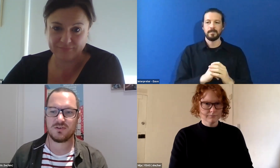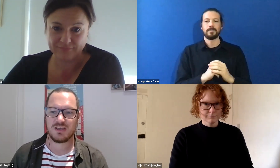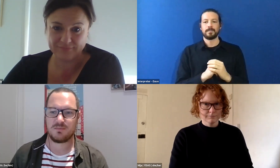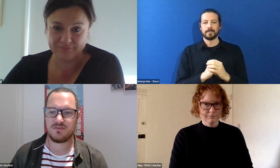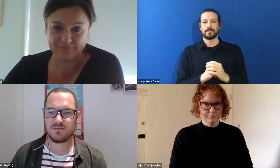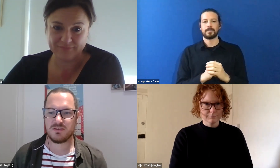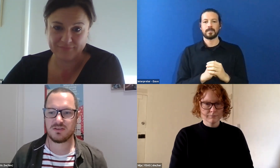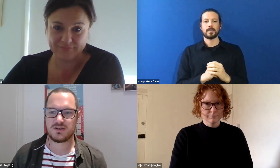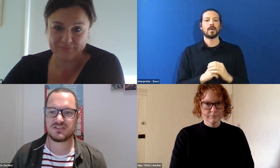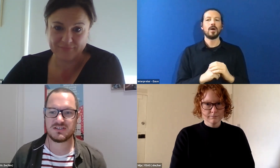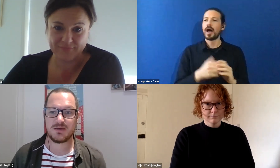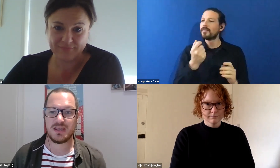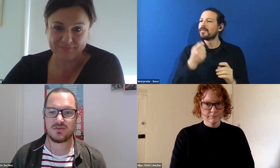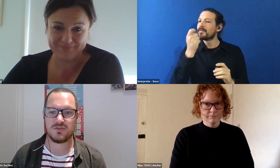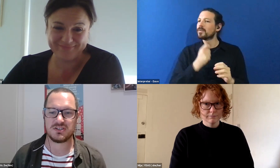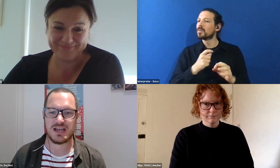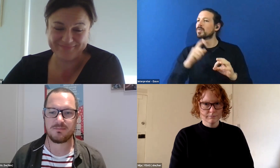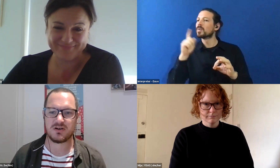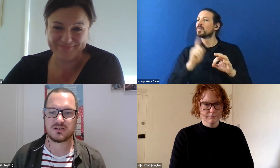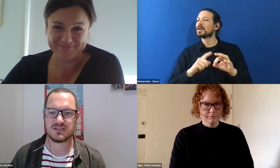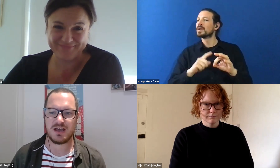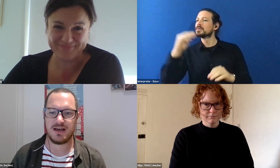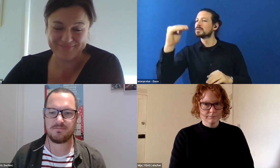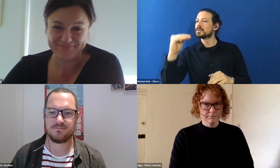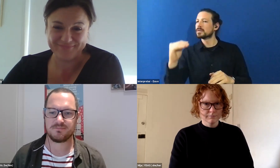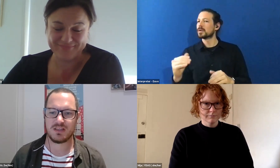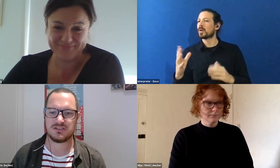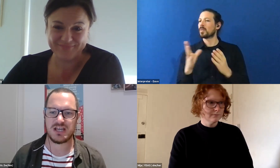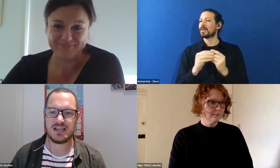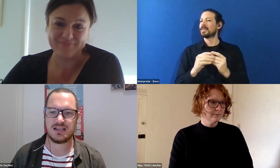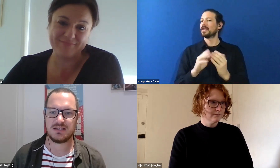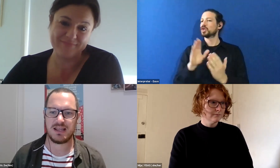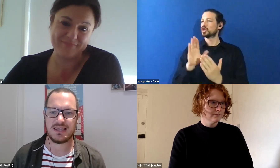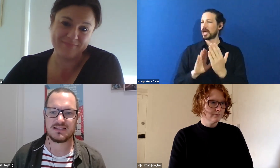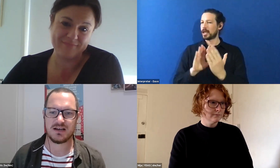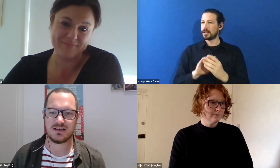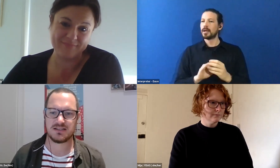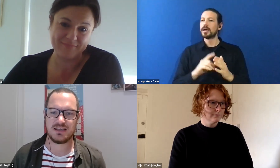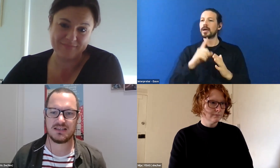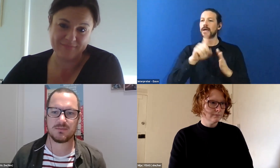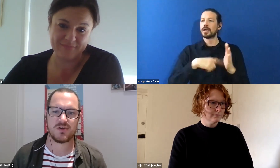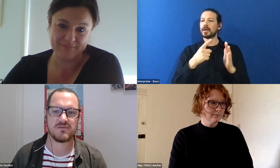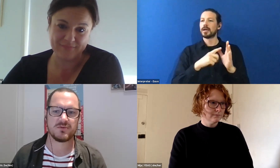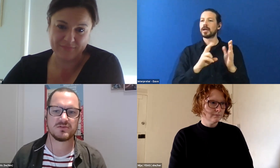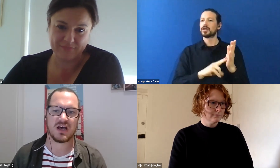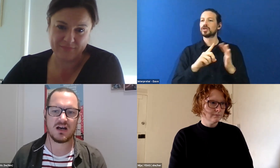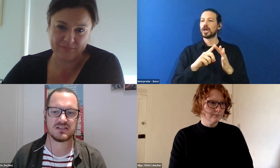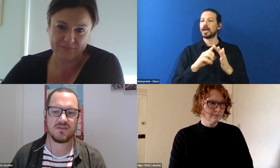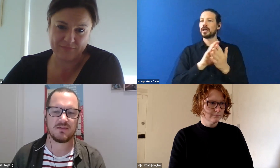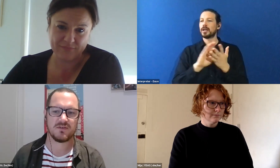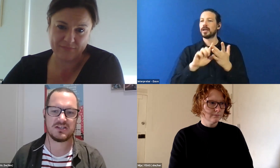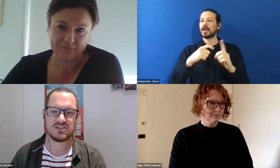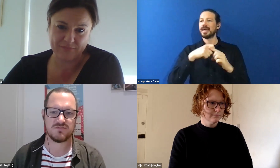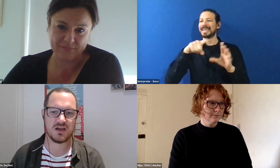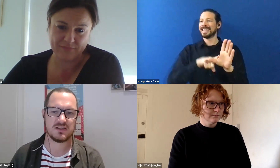Great. We've got a couple of questions coming in through the chat box. Jane Hickey's asked, is it preferable to ask